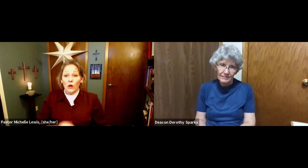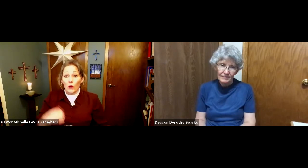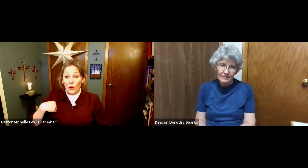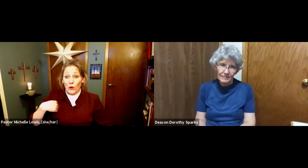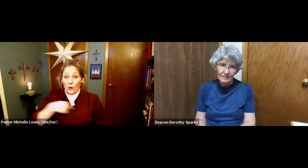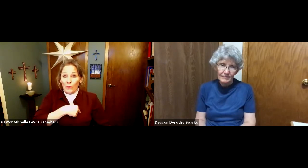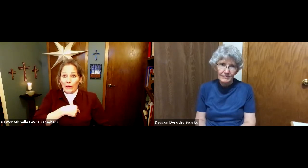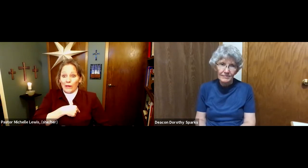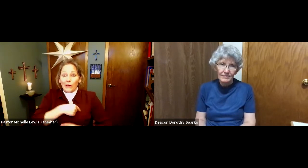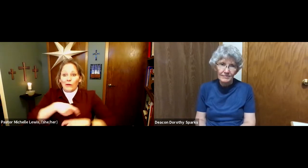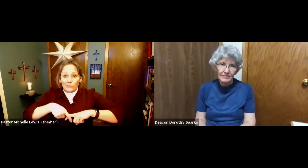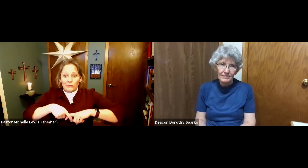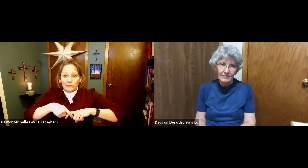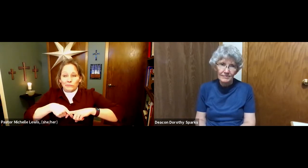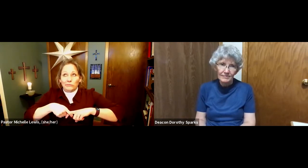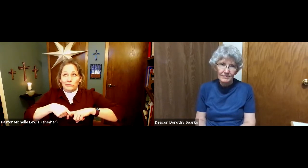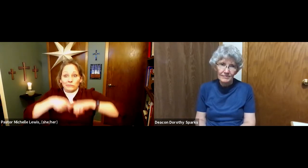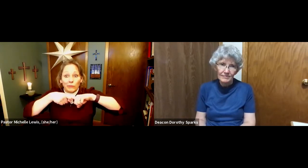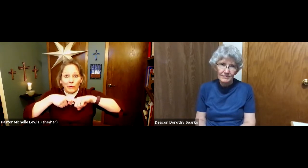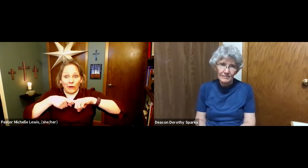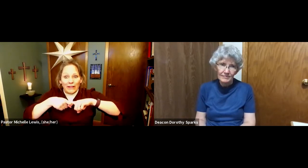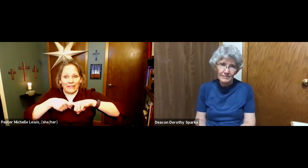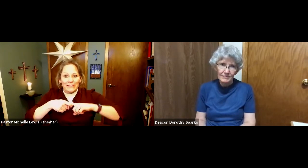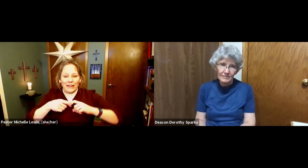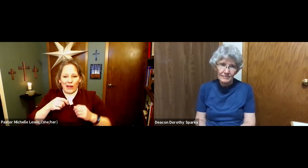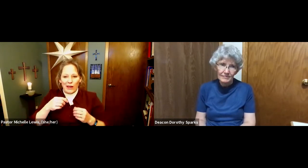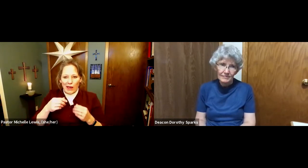and take time to remember our baptisms.